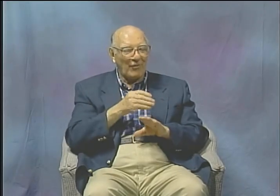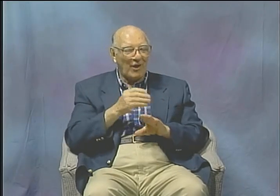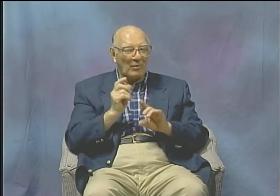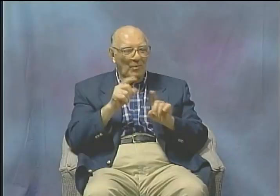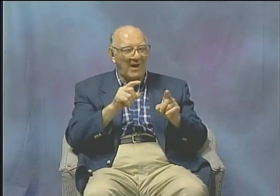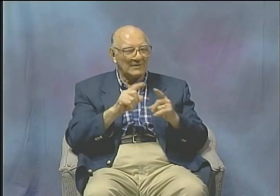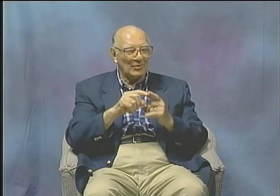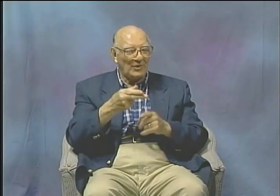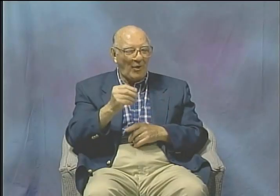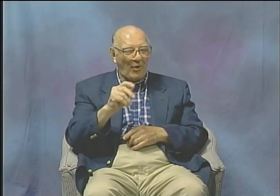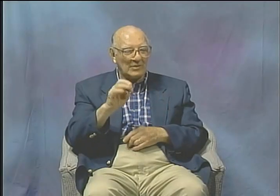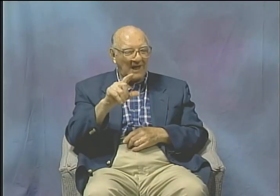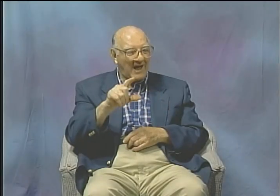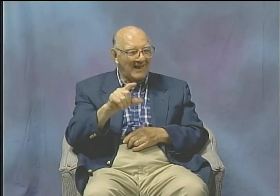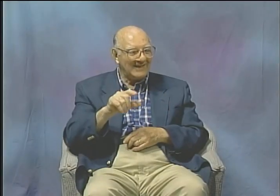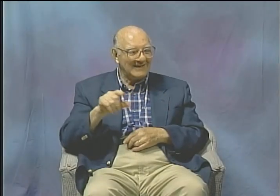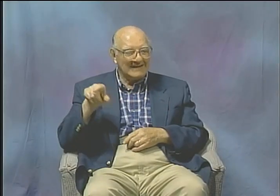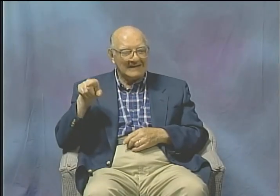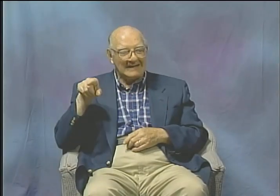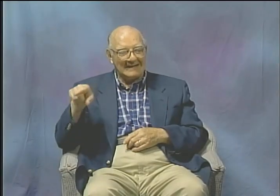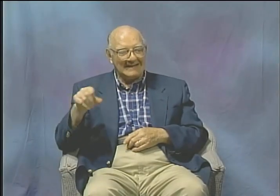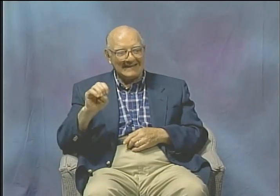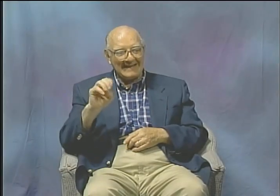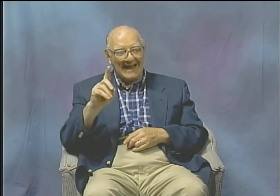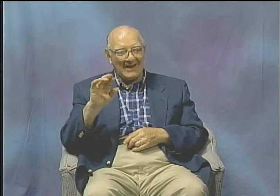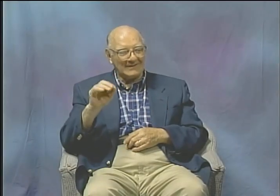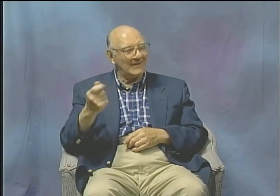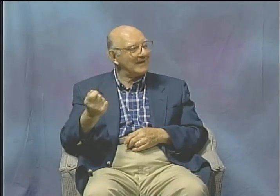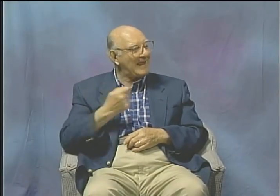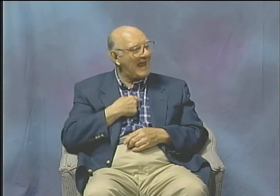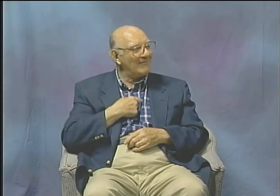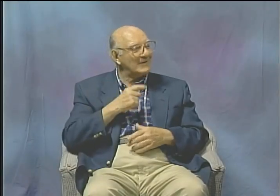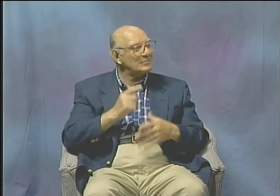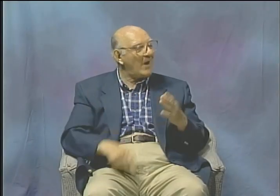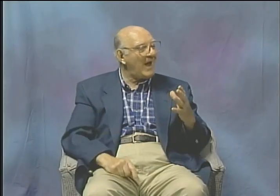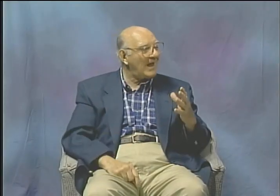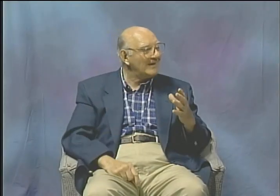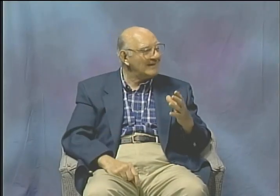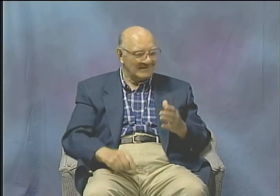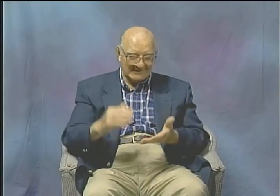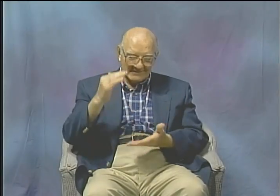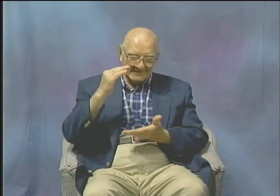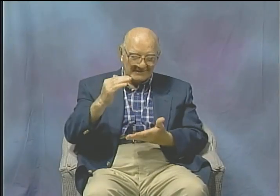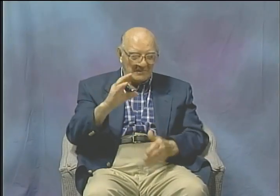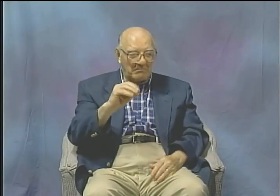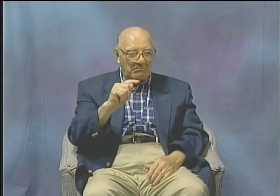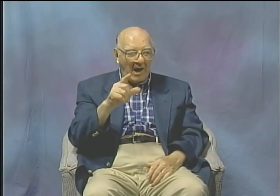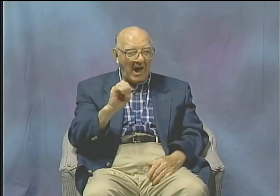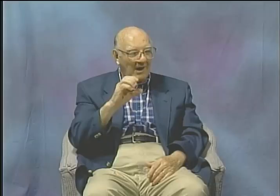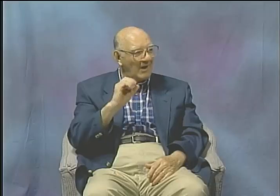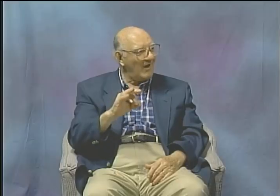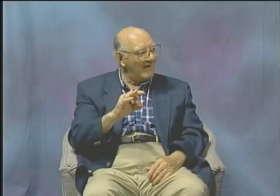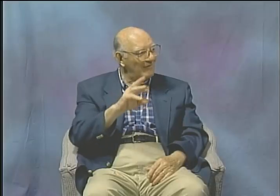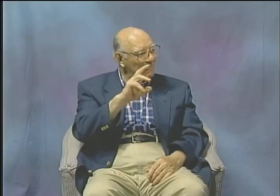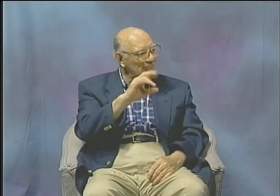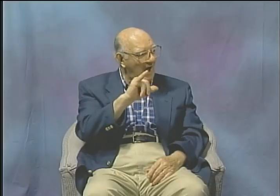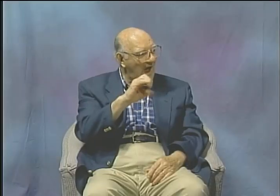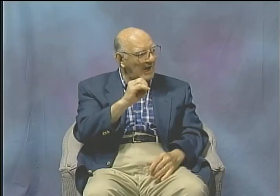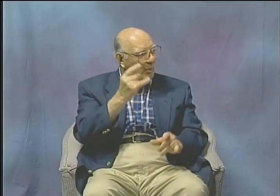we went to the hotel, and the editor gave us what? Bottle of rye